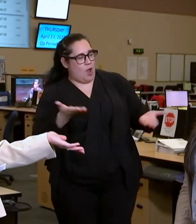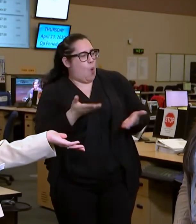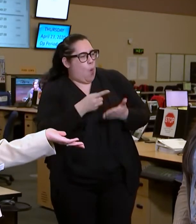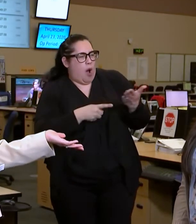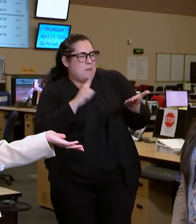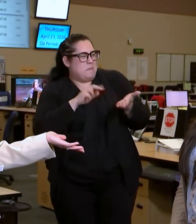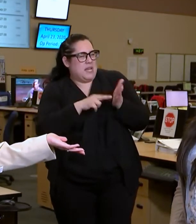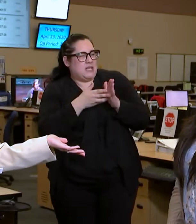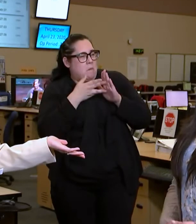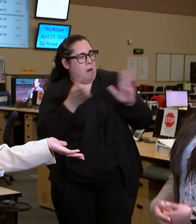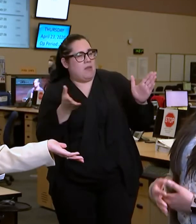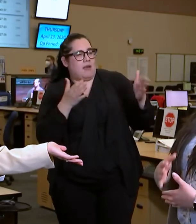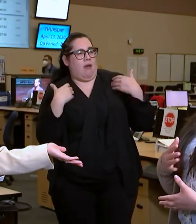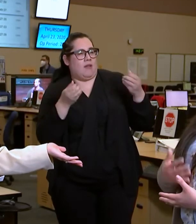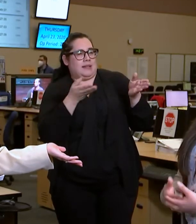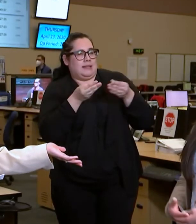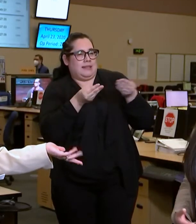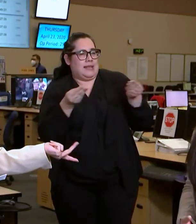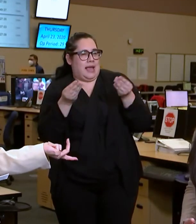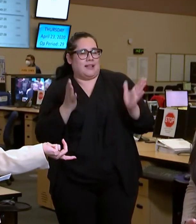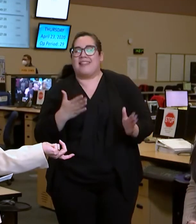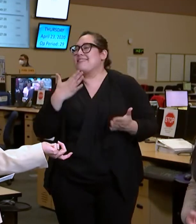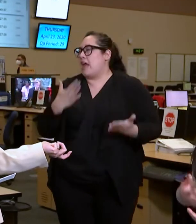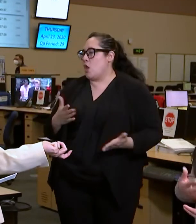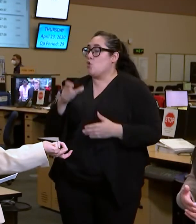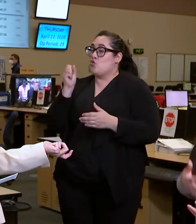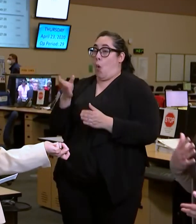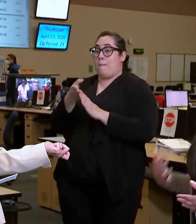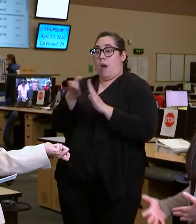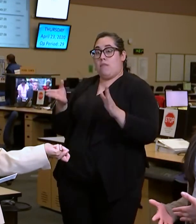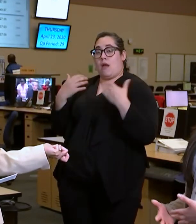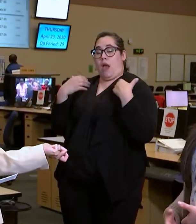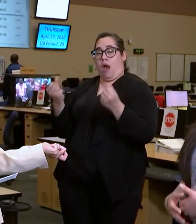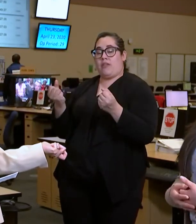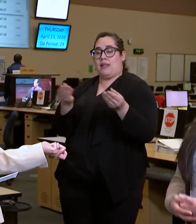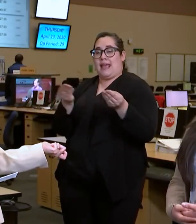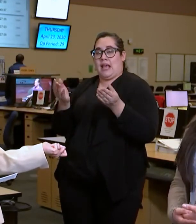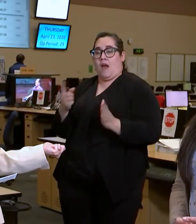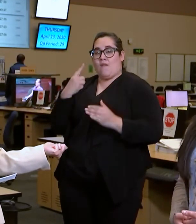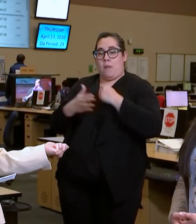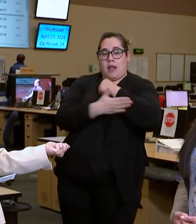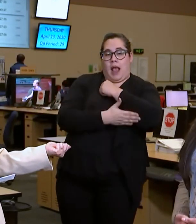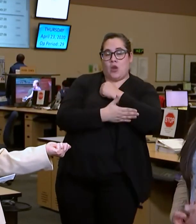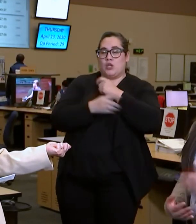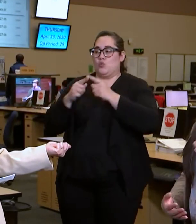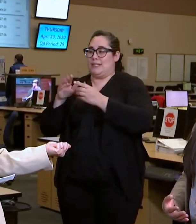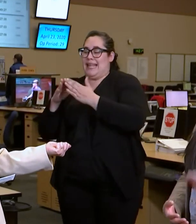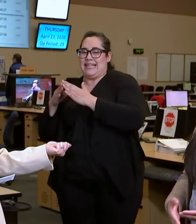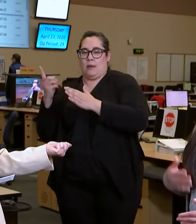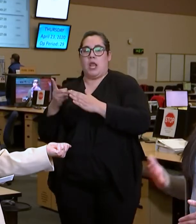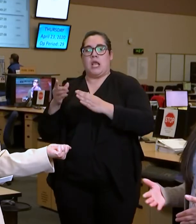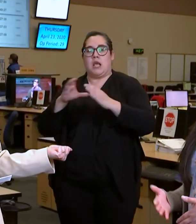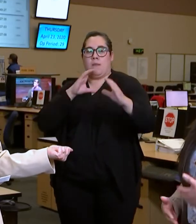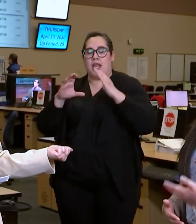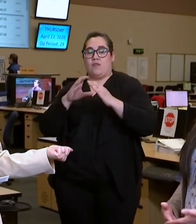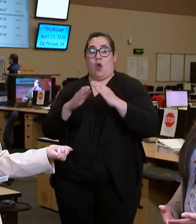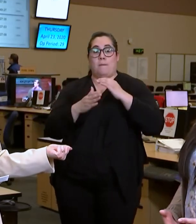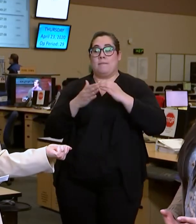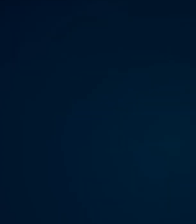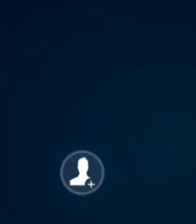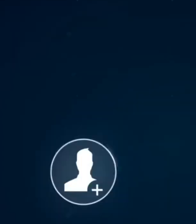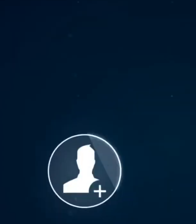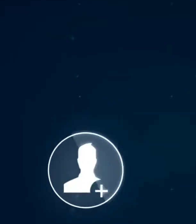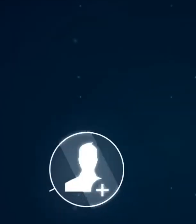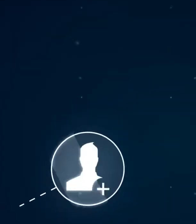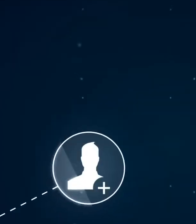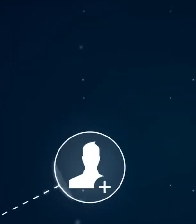health liaison? So a public health liaison for the county to the city is somebody who communicates from the city to county and vice versa